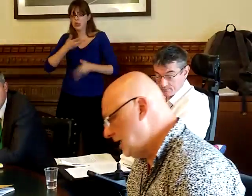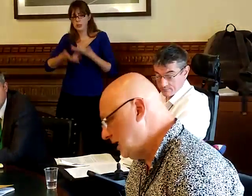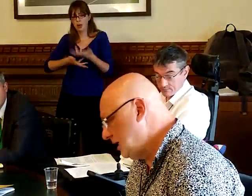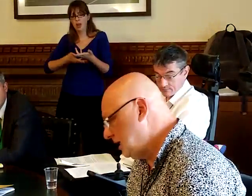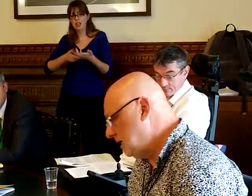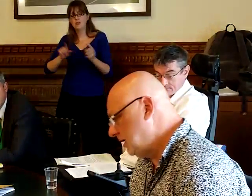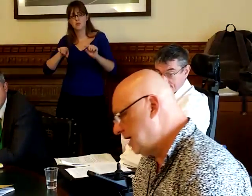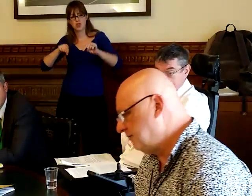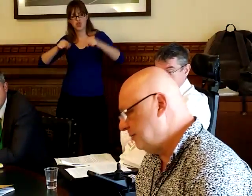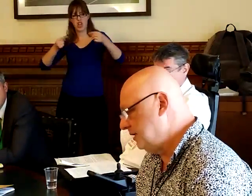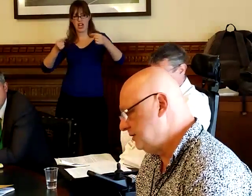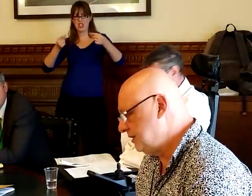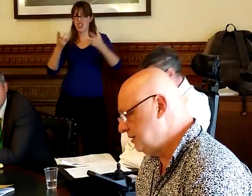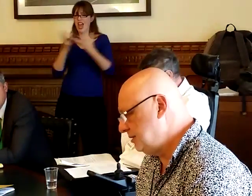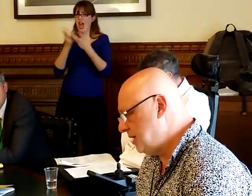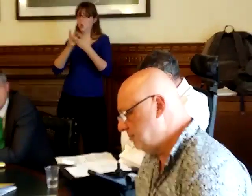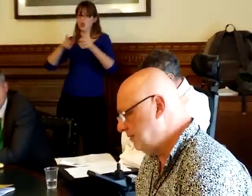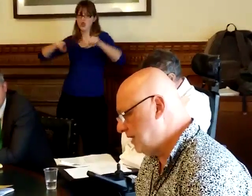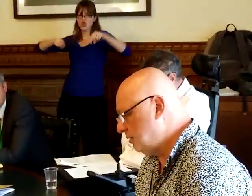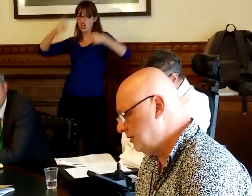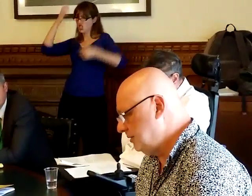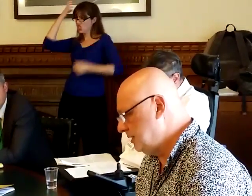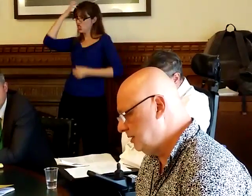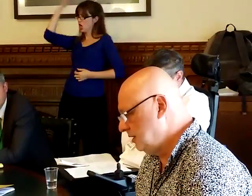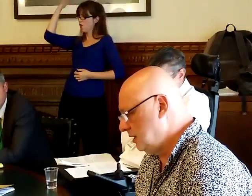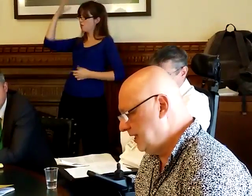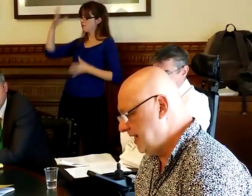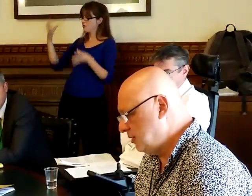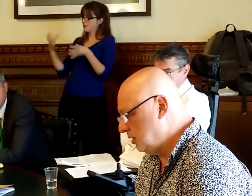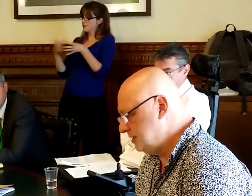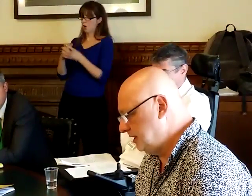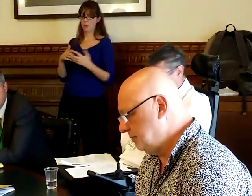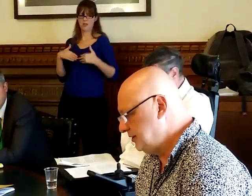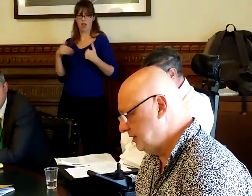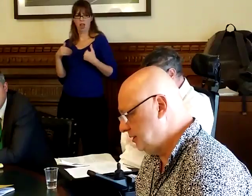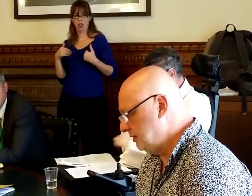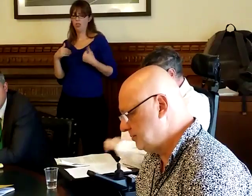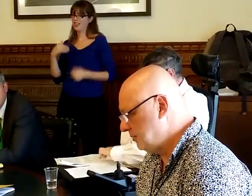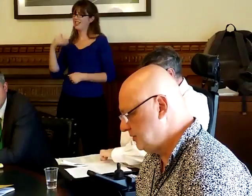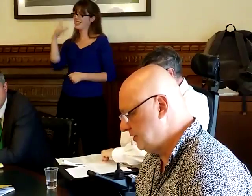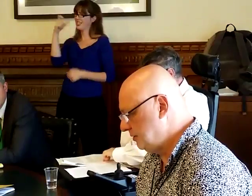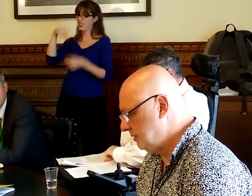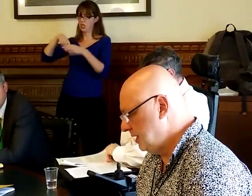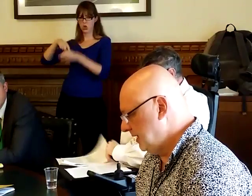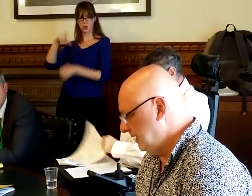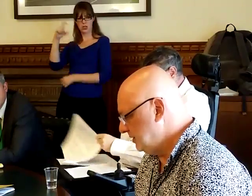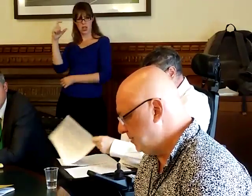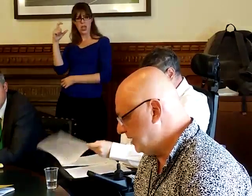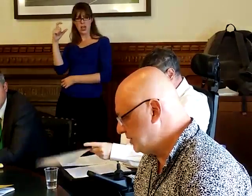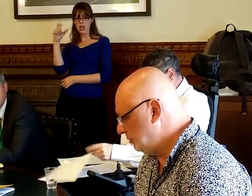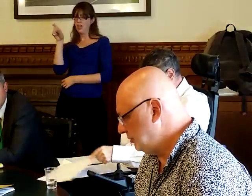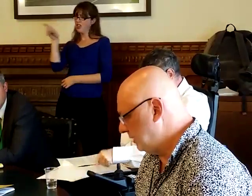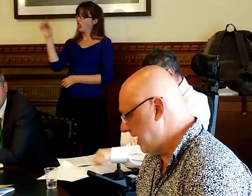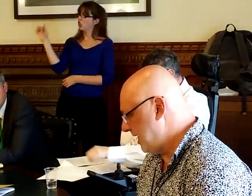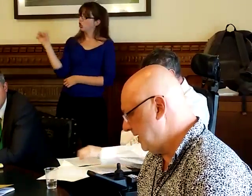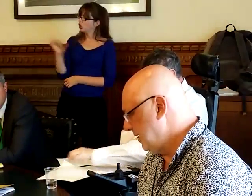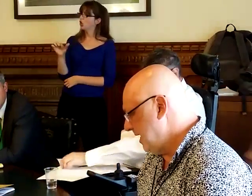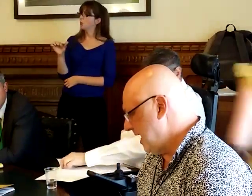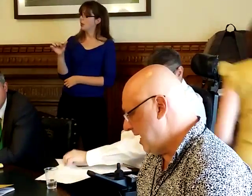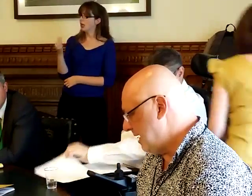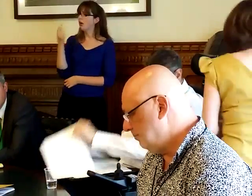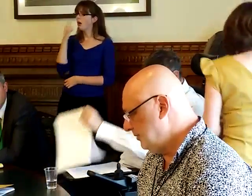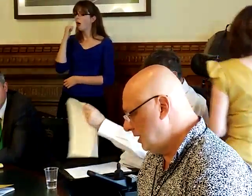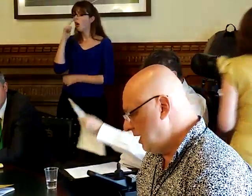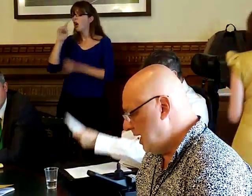the government, to the Department of Health and the Care Quality Commission, who are supposed to inspect social